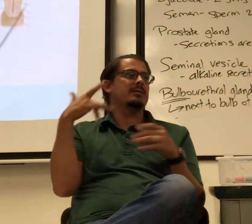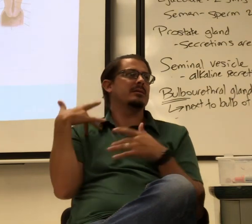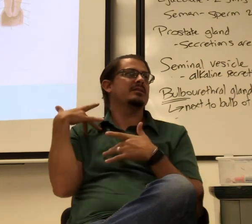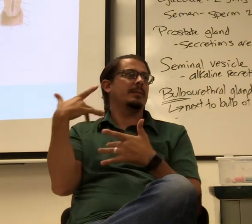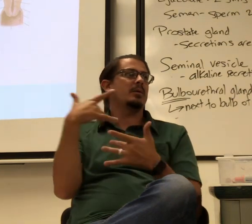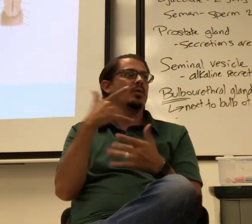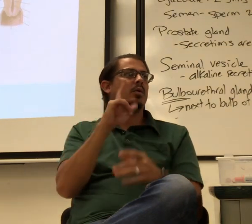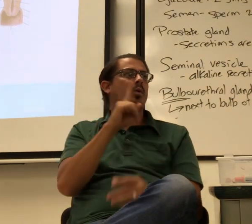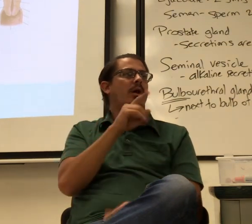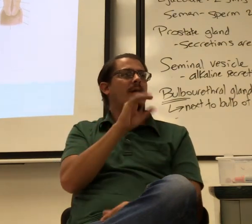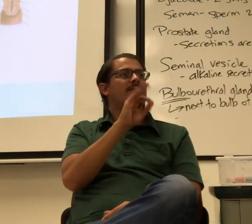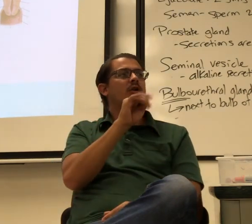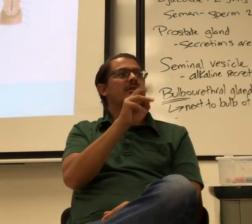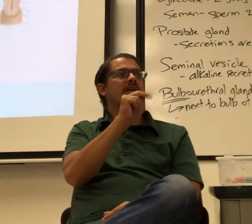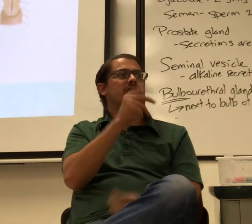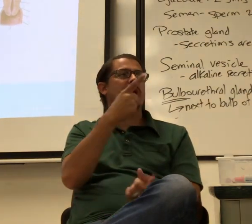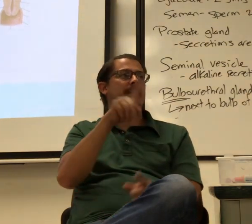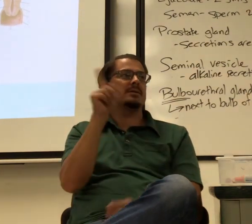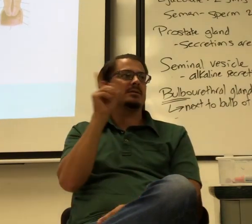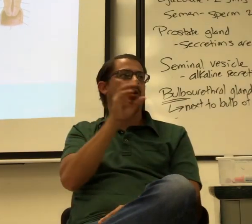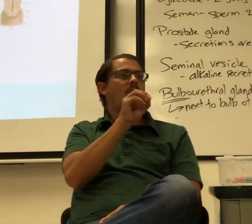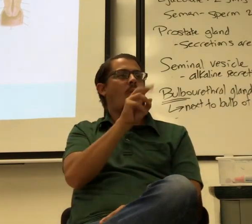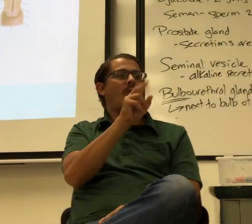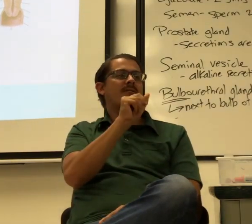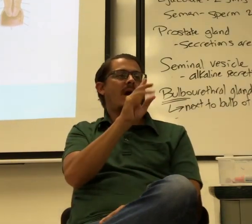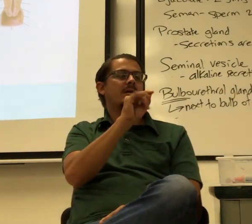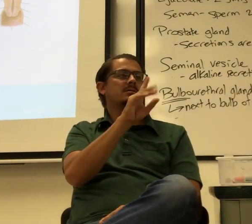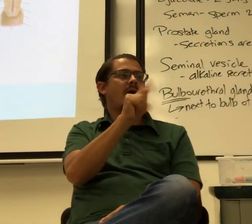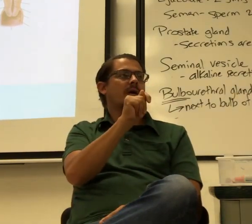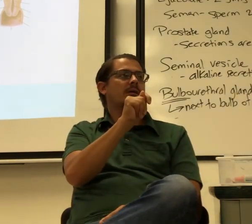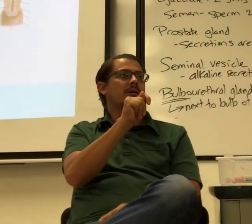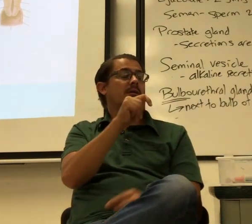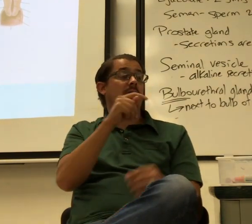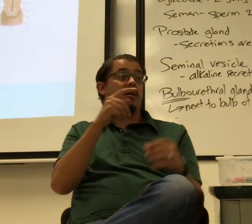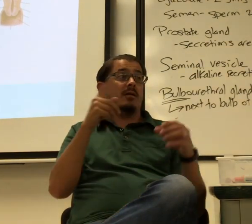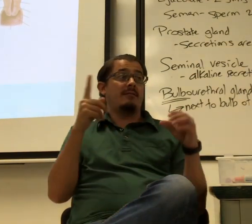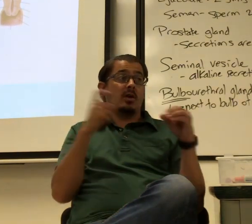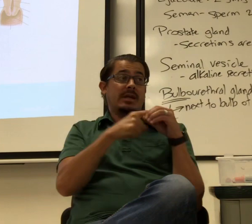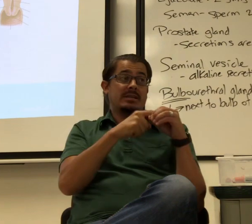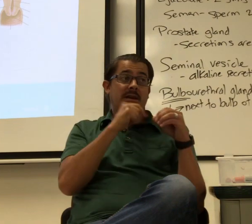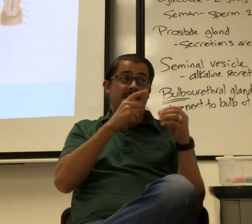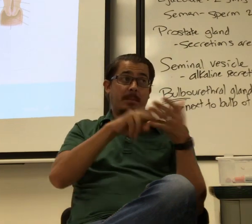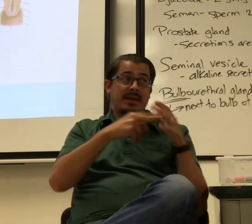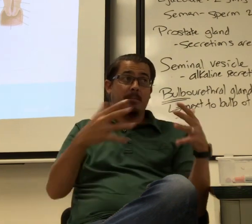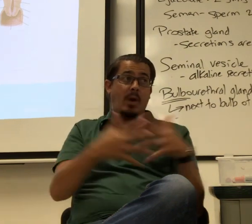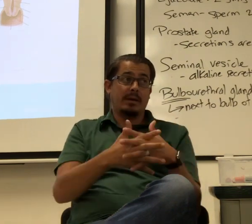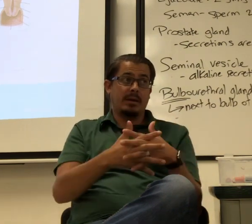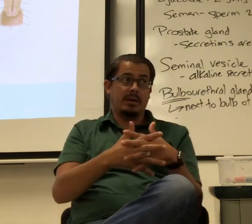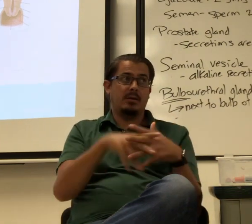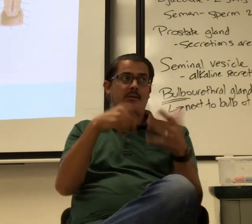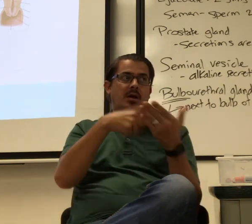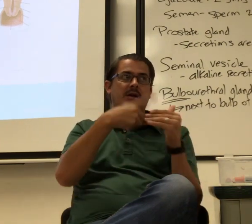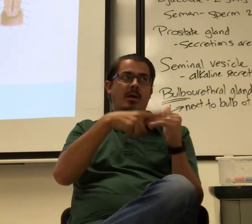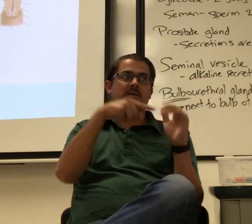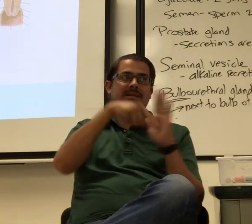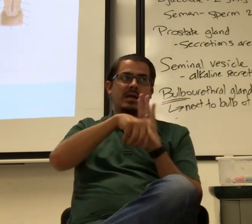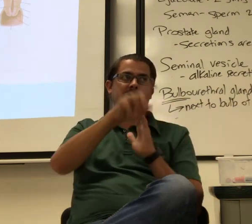of fertilization in the oviduct. So fertilization doesn't mean you're pregnant. Fertilization, we'll talk about the details of